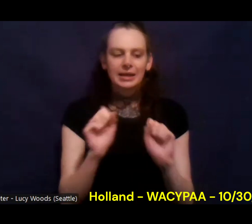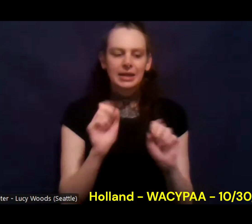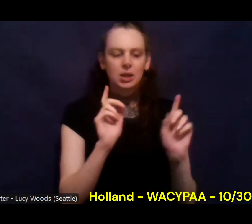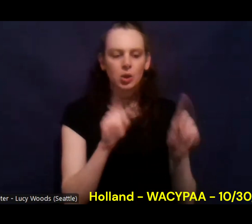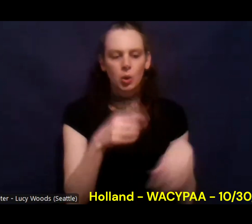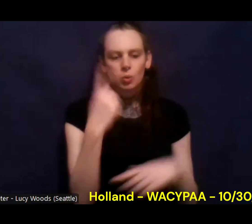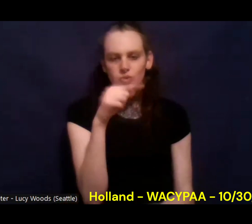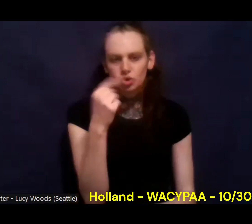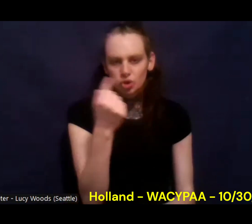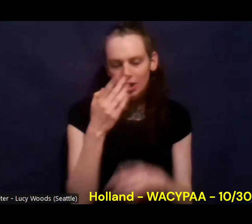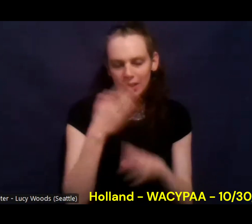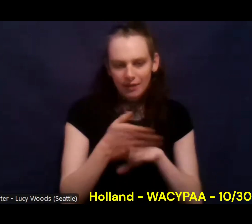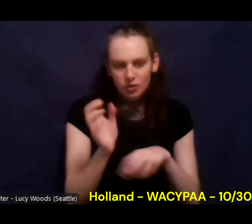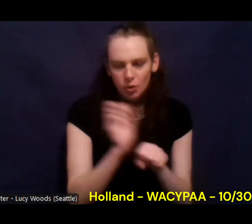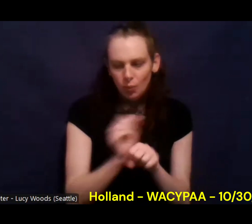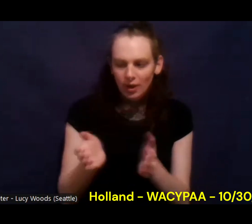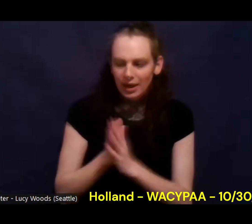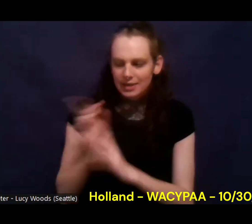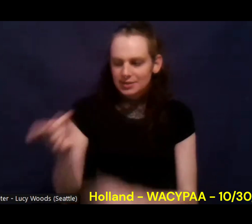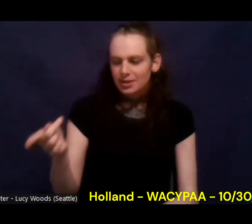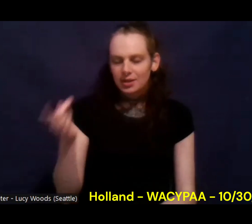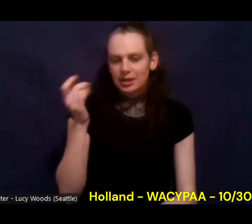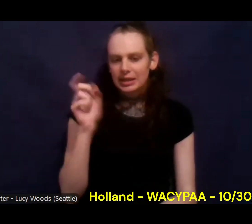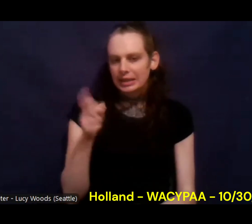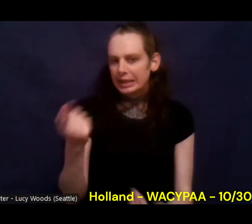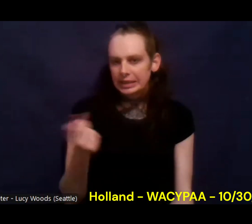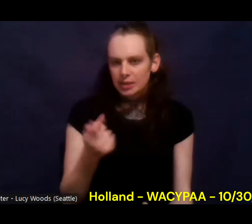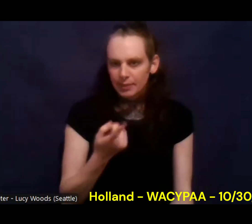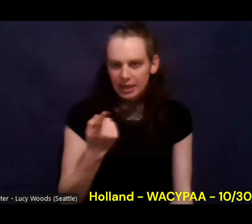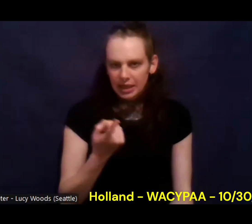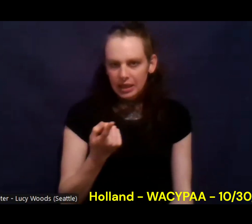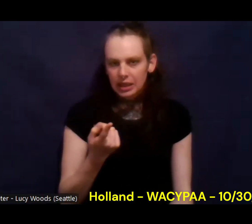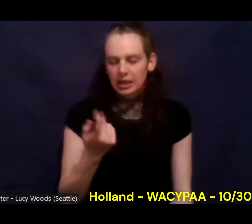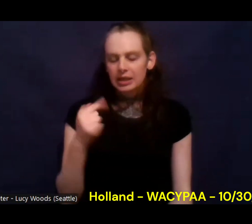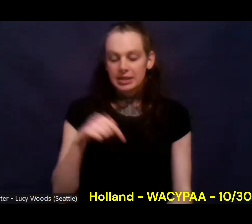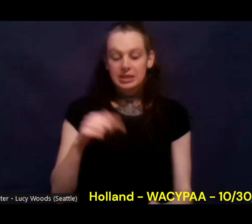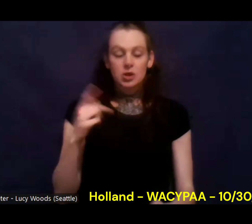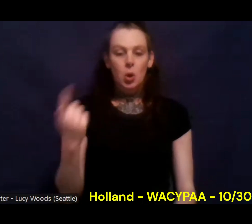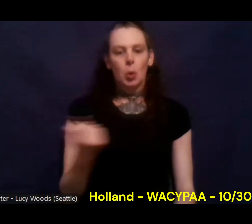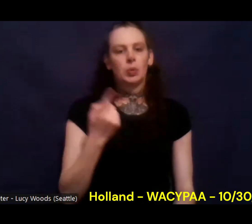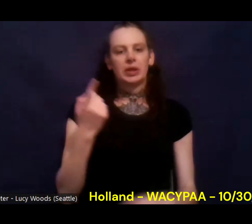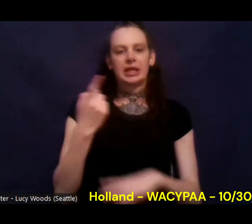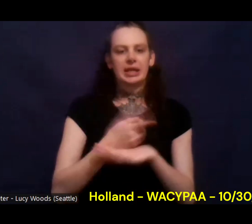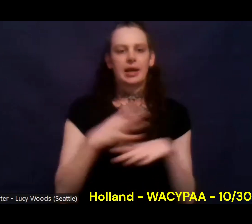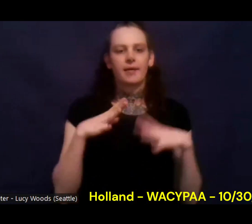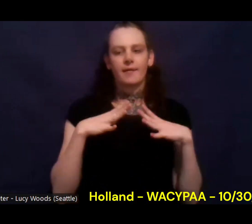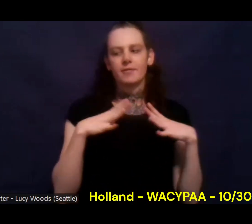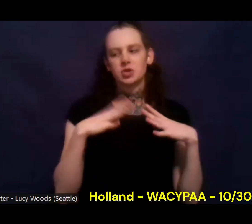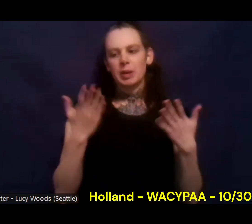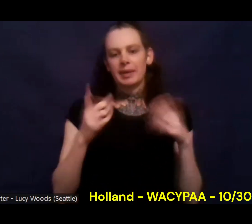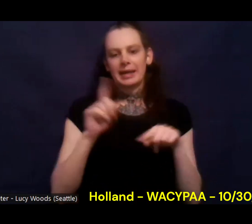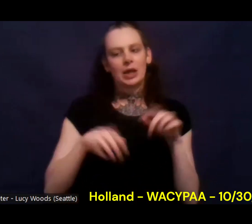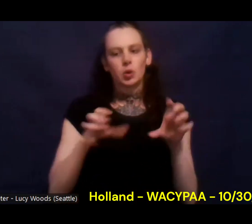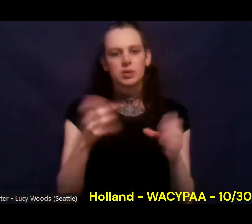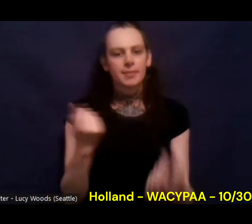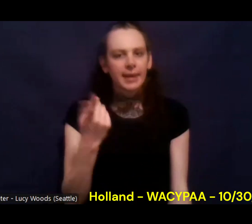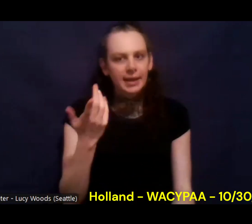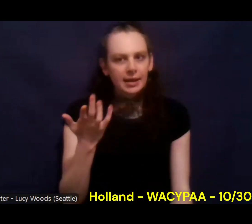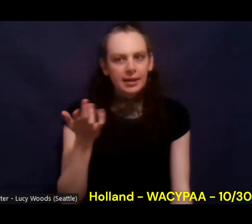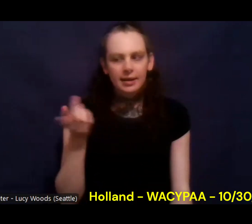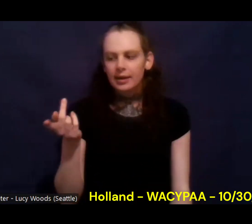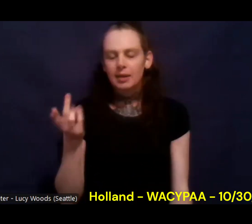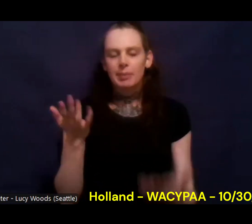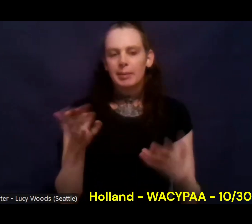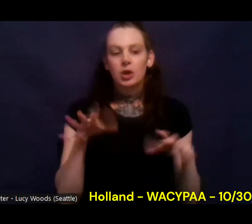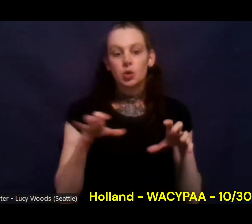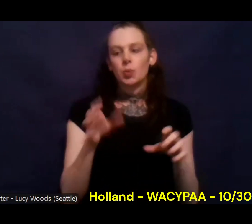from Target? Because like this is his only day off, so maybe he really can't do anything. Like maybe he can't go and get this for me because he's doing his like own